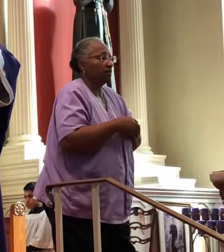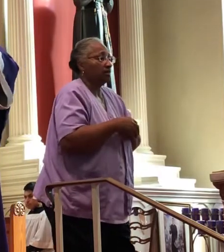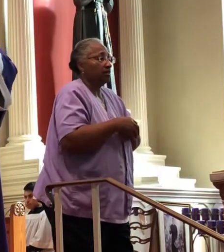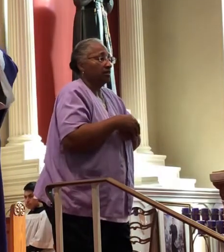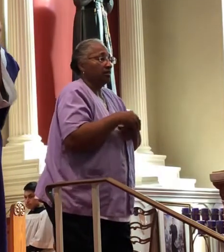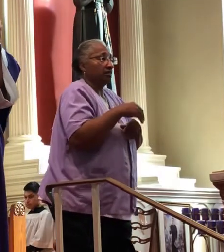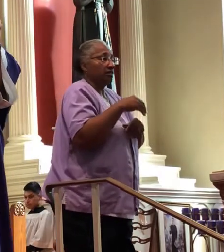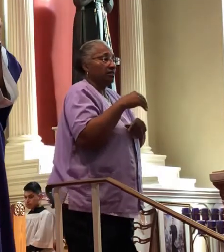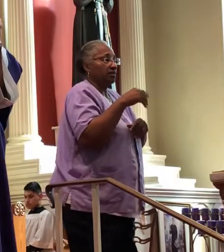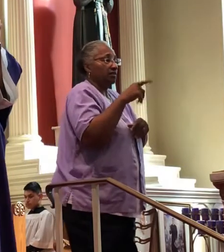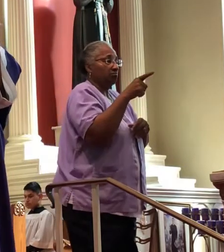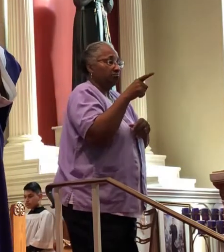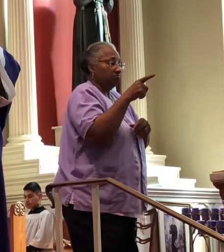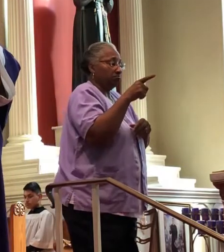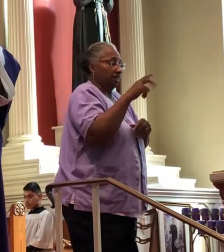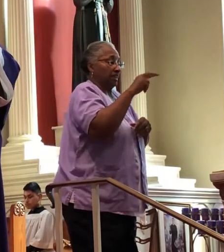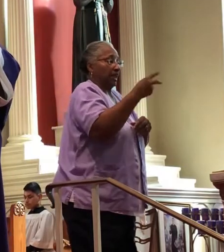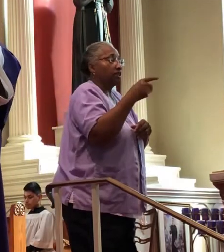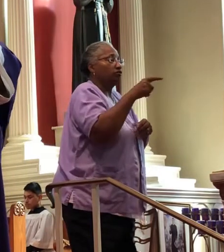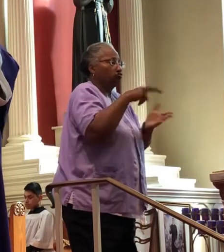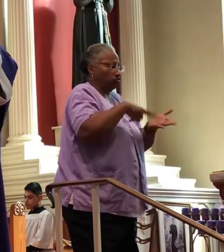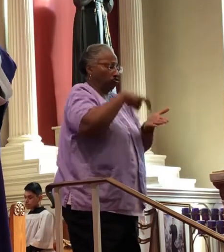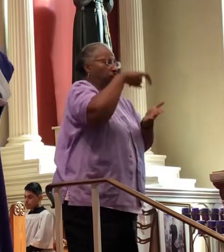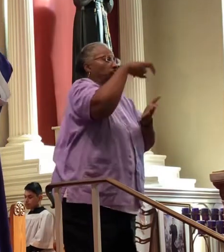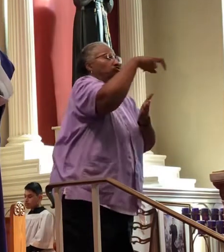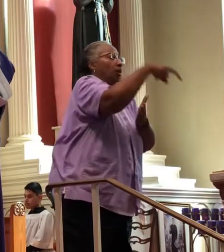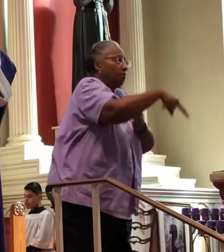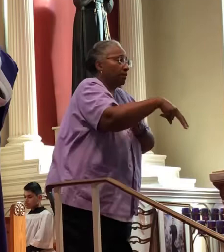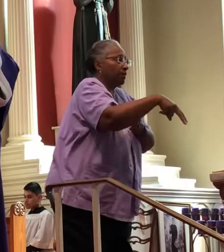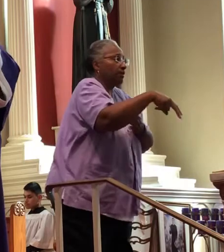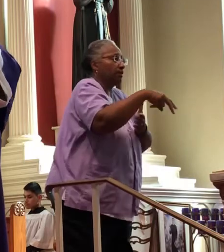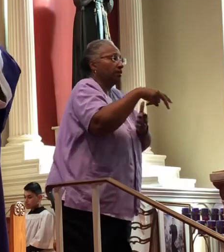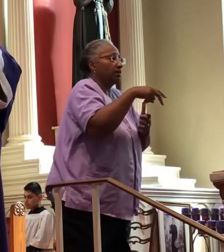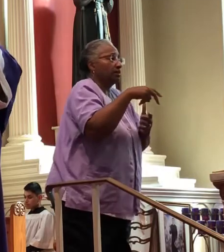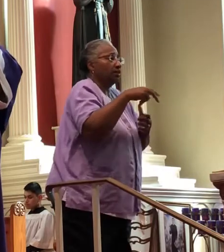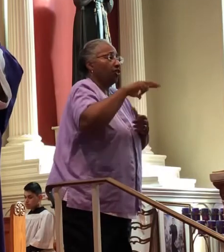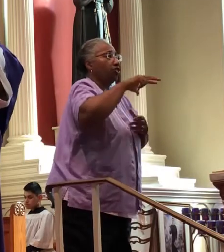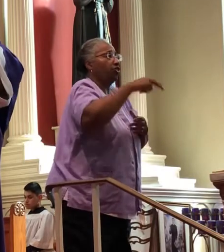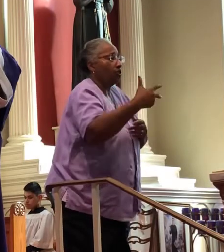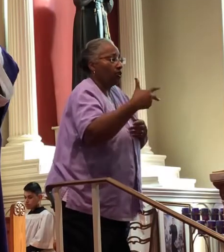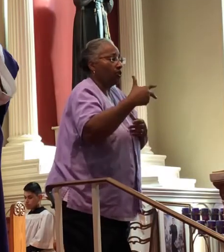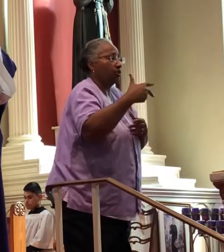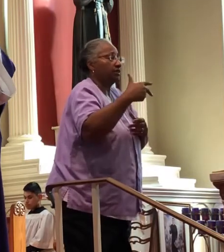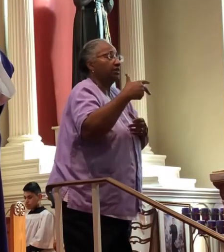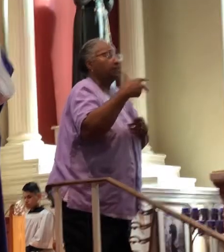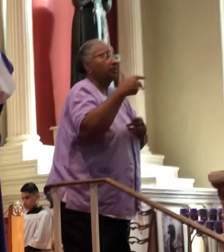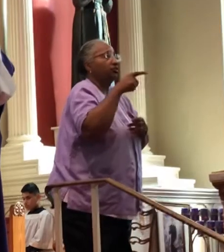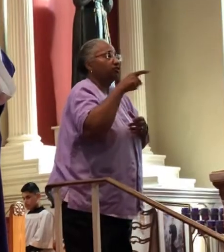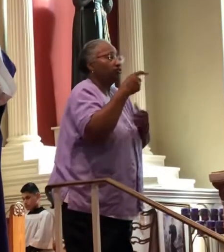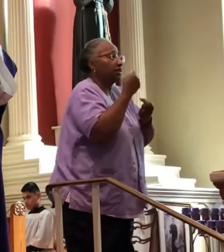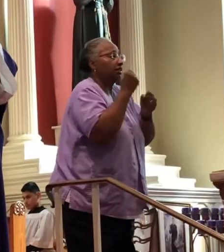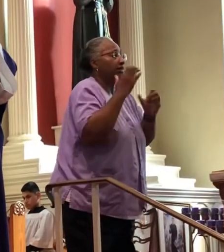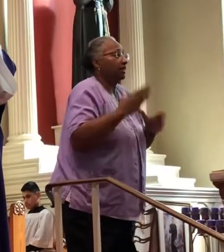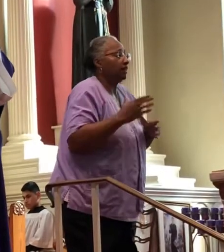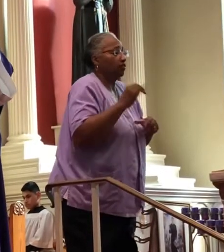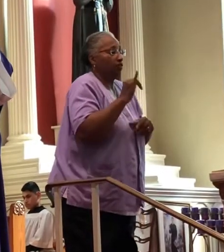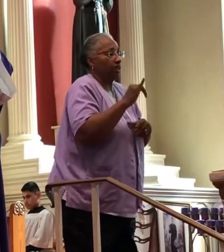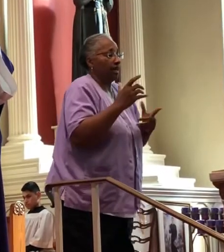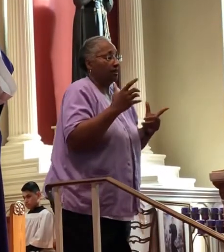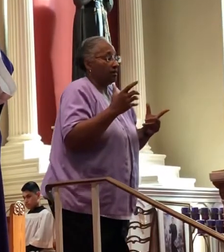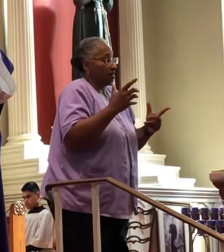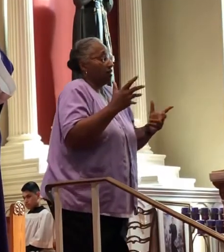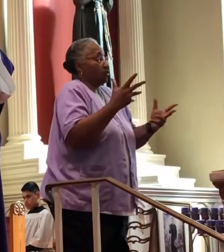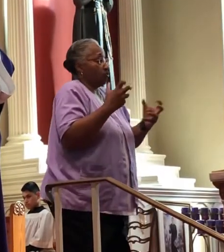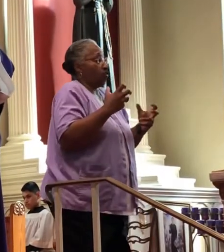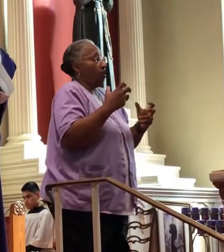jump from the temple, and then the worldly Messiah. So you have the very 3 strong temptations that